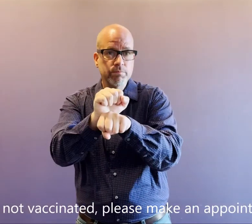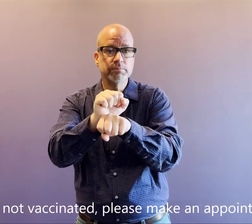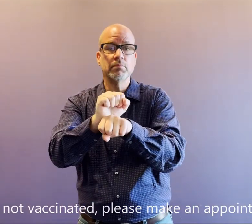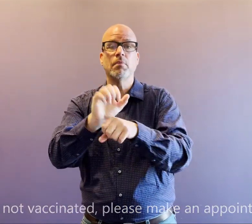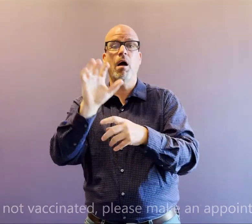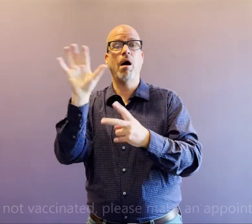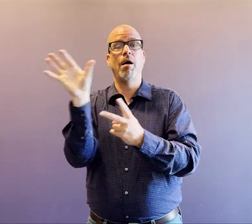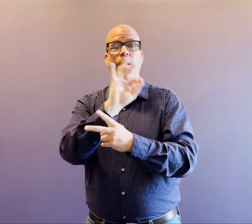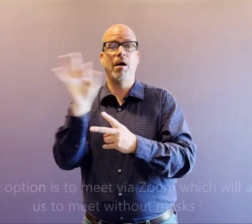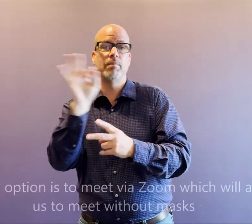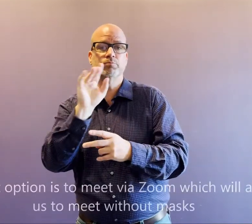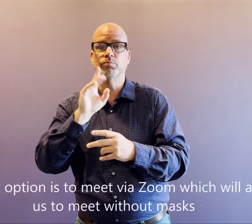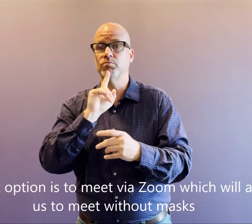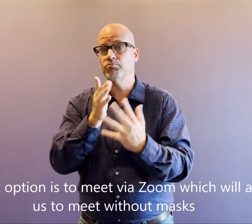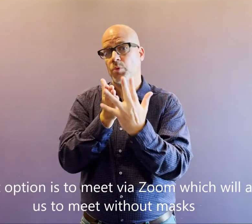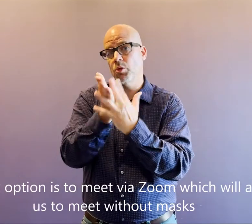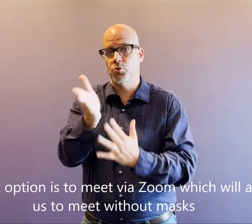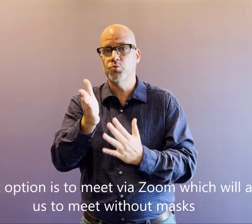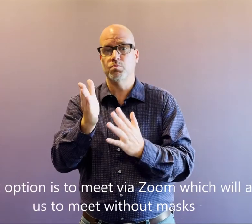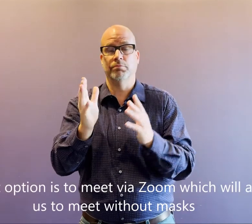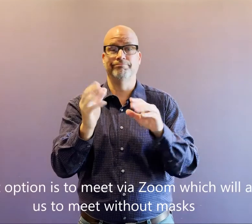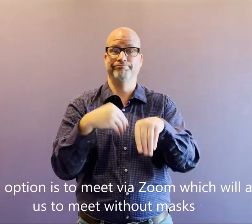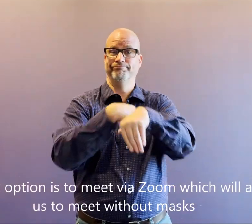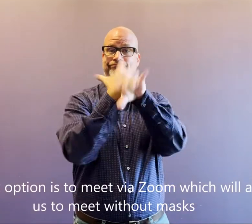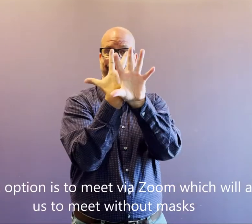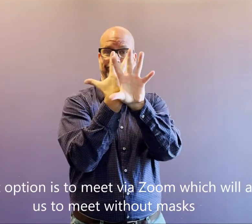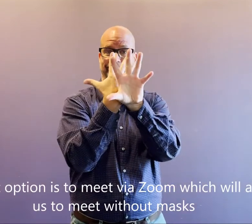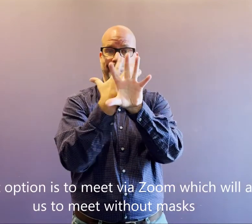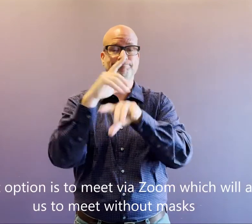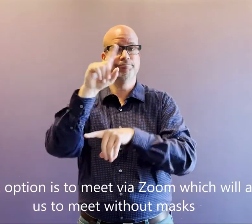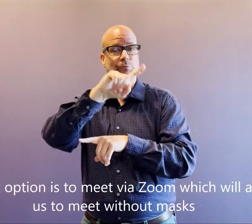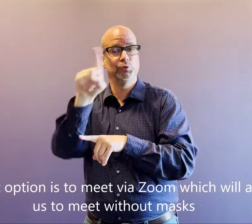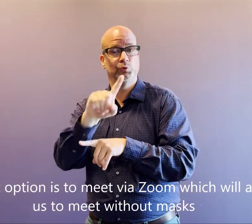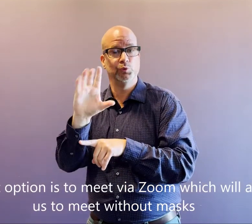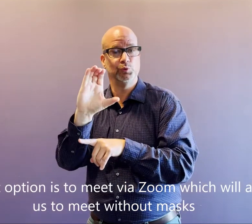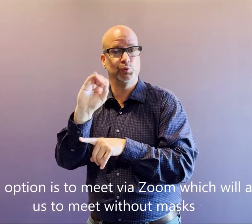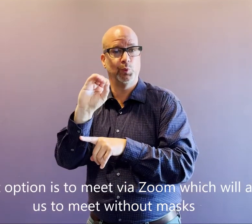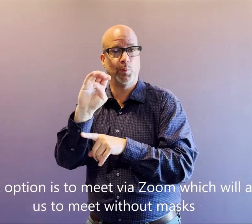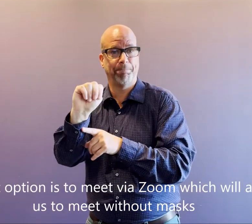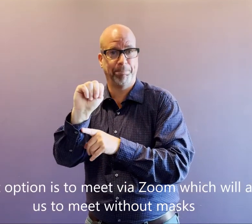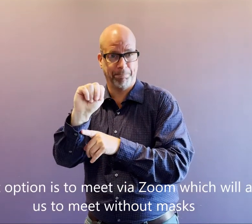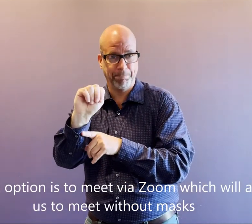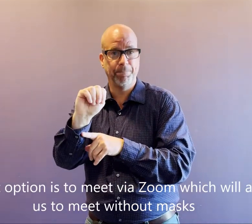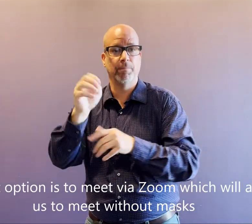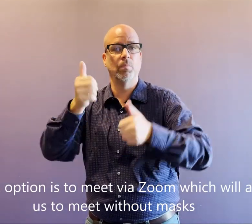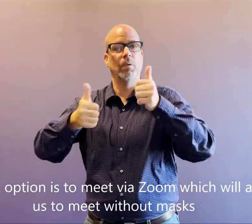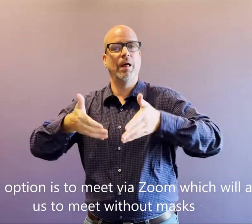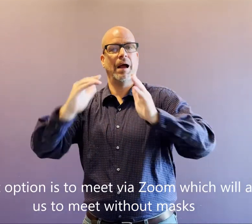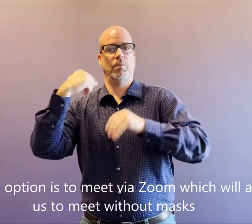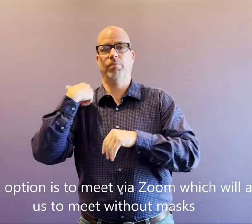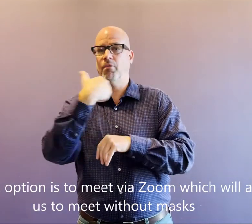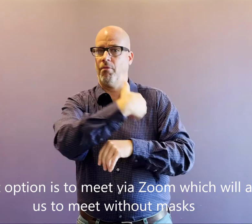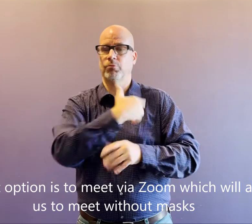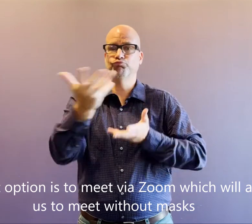If you are not vaccinated, please make an appointment. The first option is to meet via Zoom,